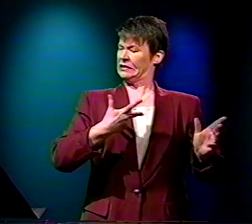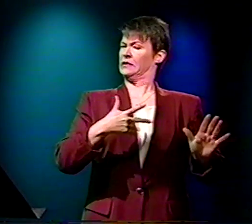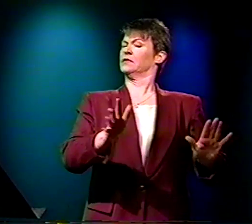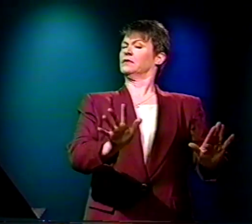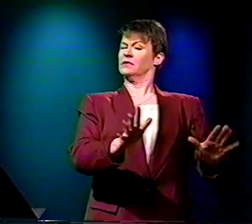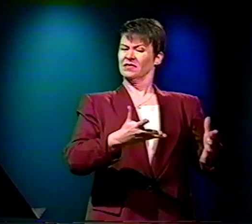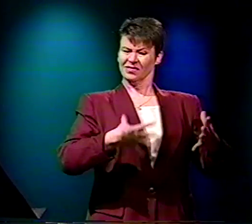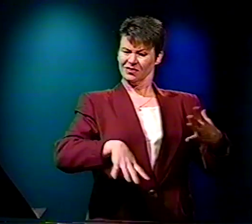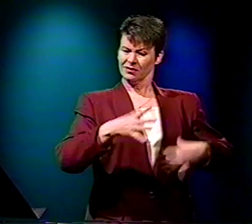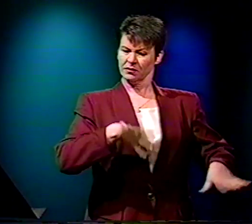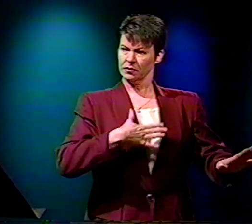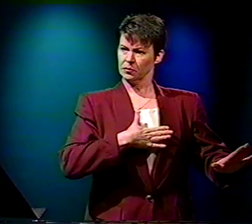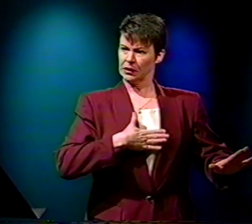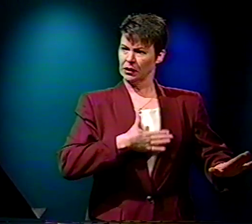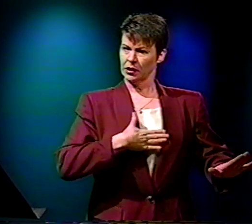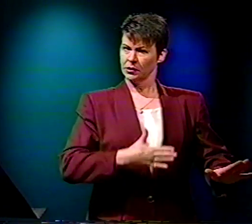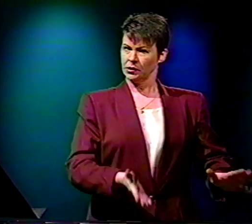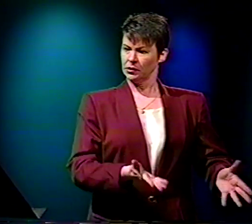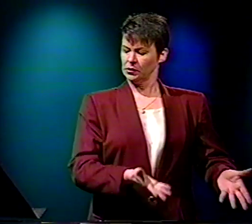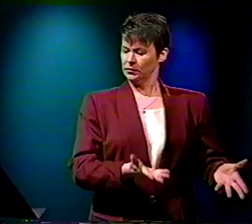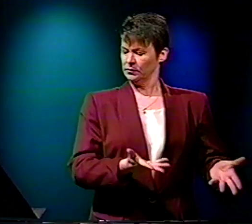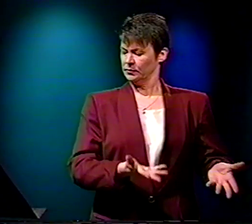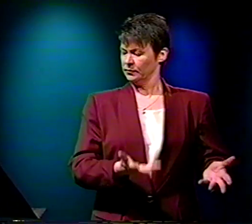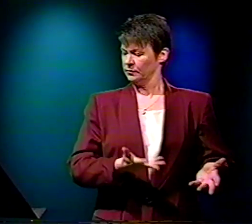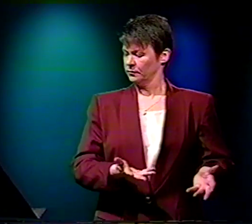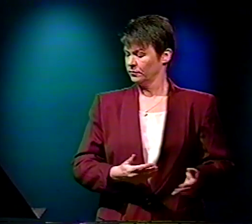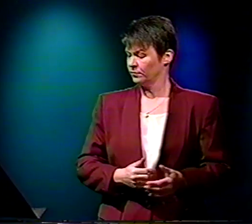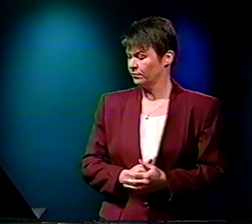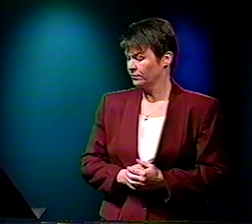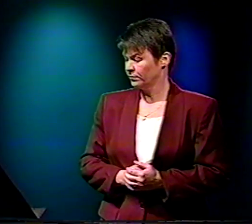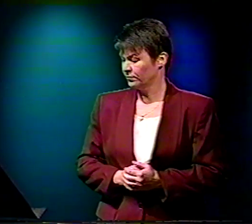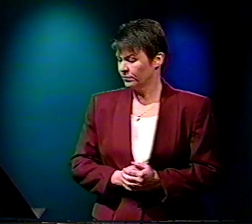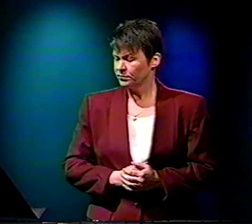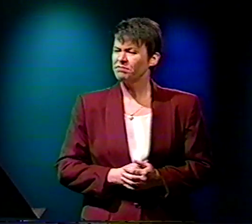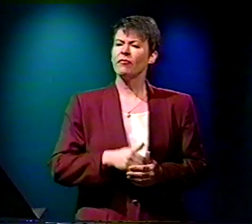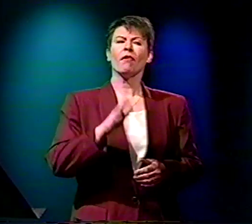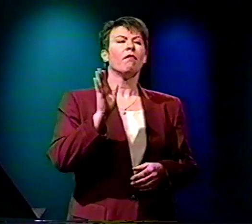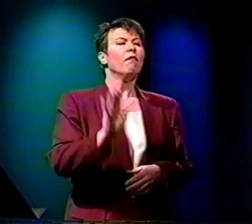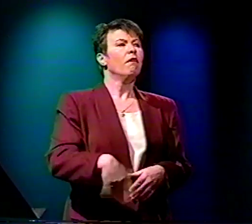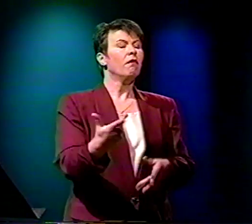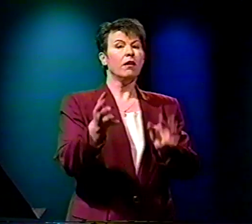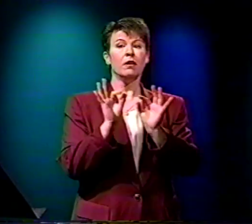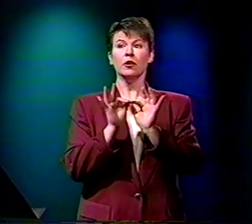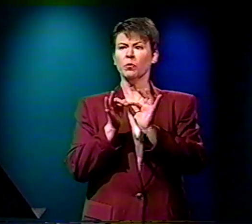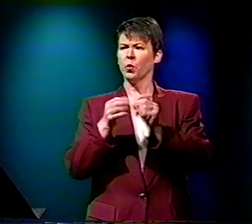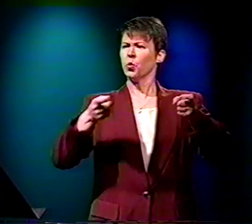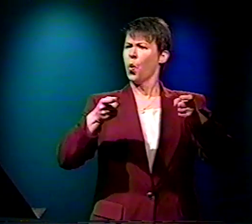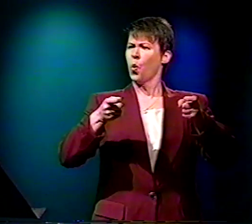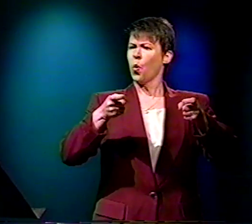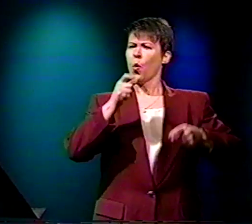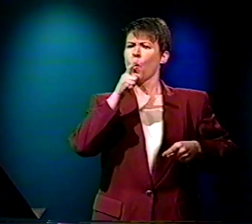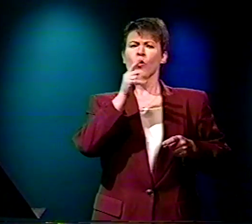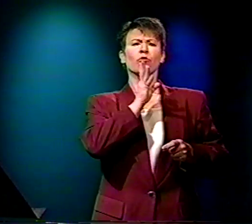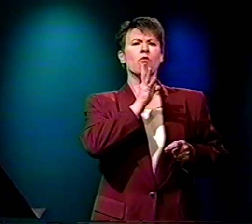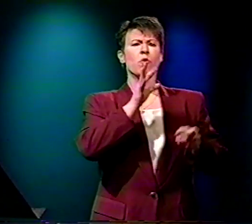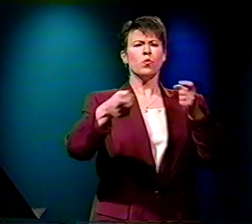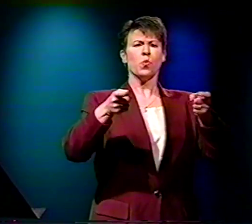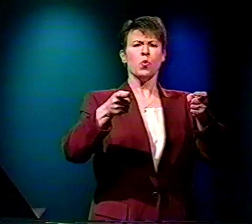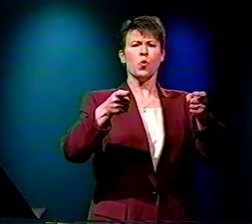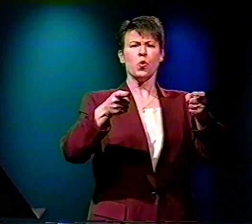interpreter reflects me ultimately. And so please dress appropriately for the situation, I'll be told. Also, the